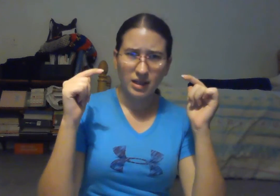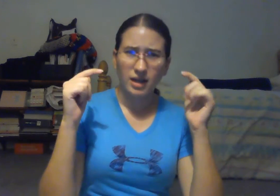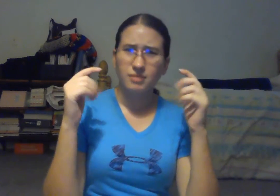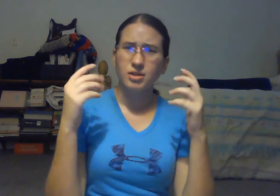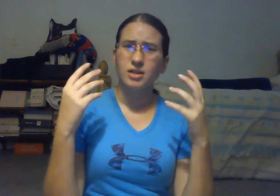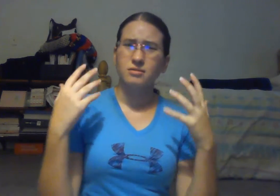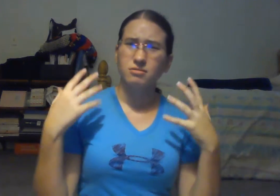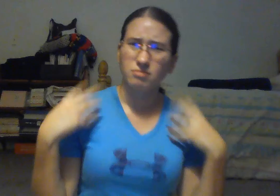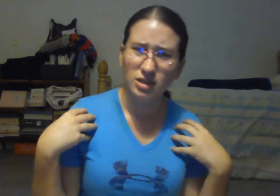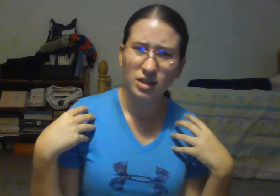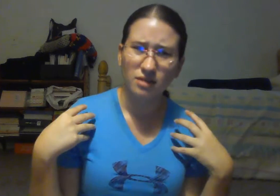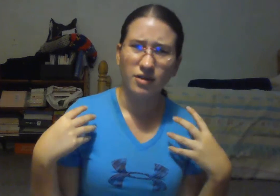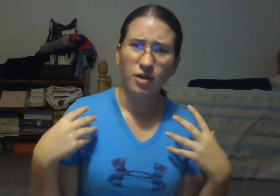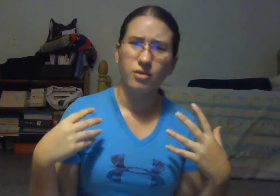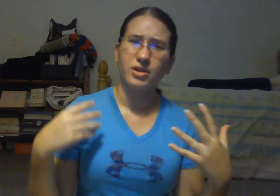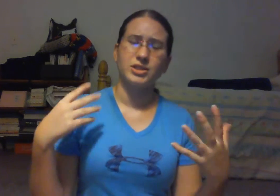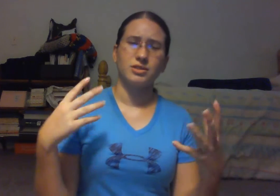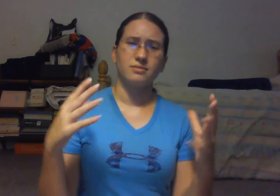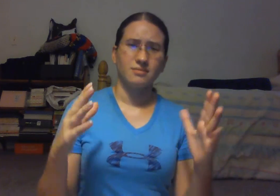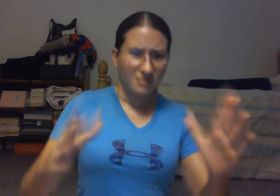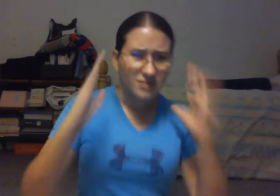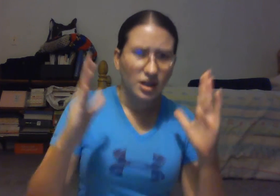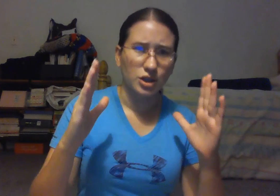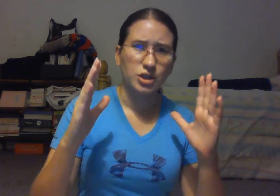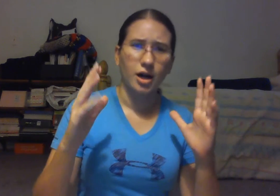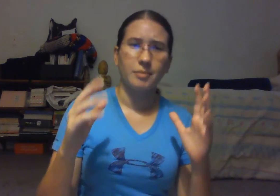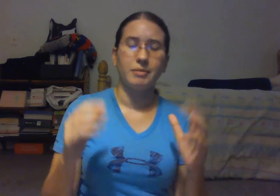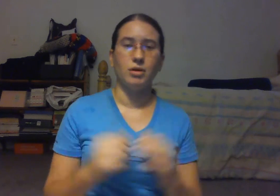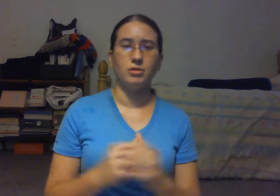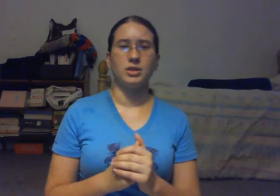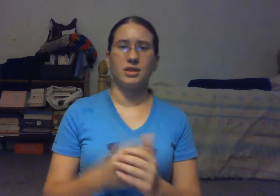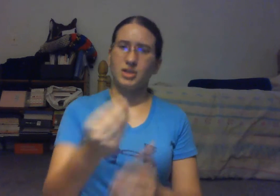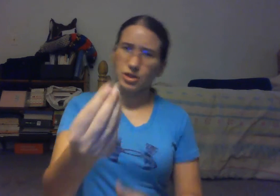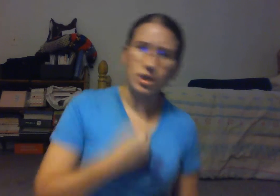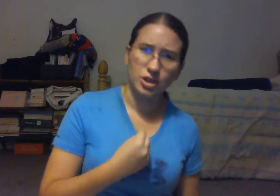the eyebrows, leaning forward, and just a sharp motion,